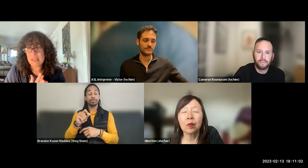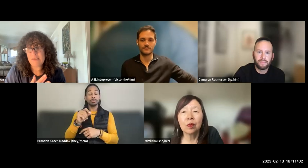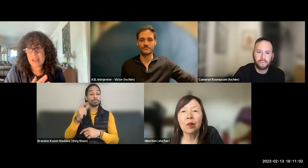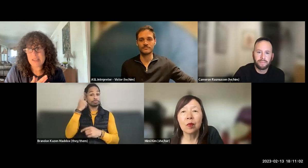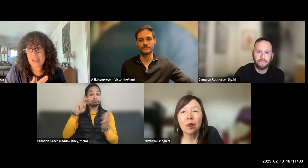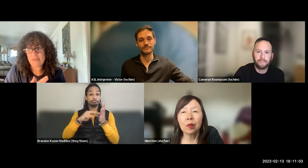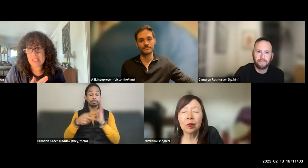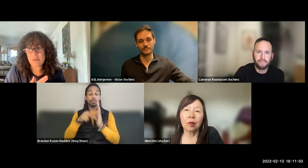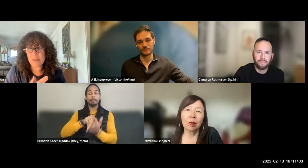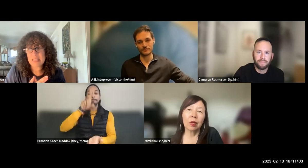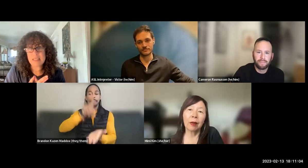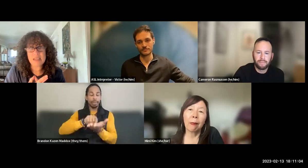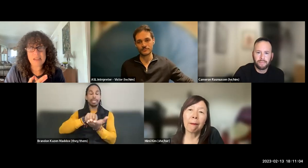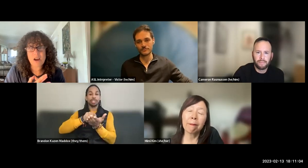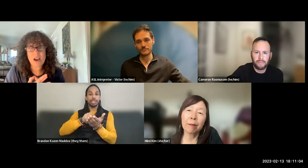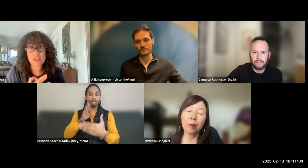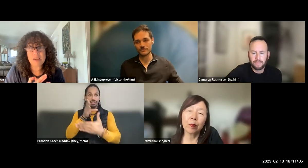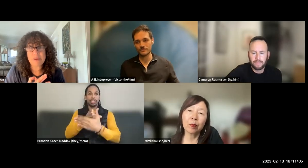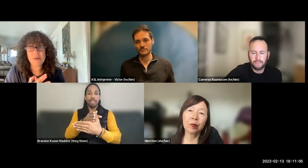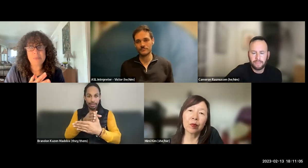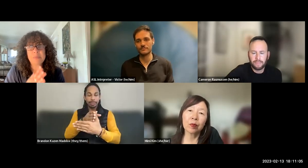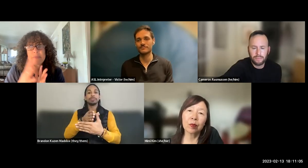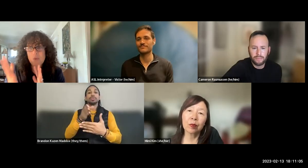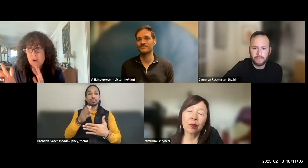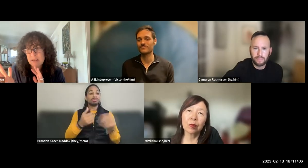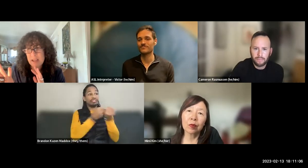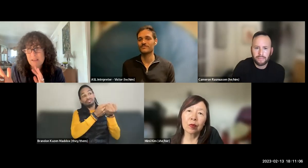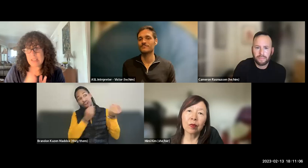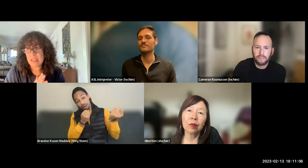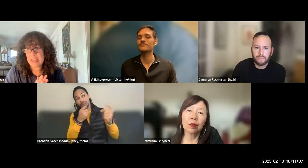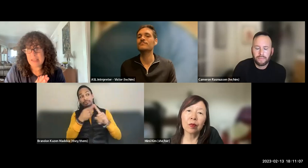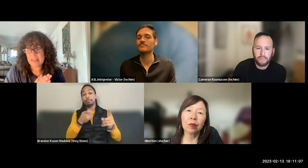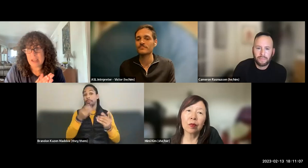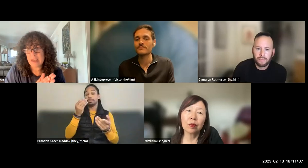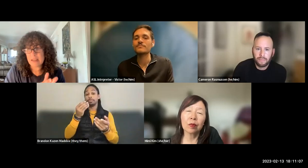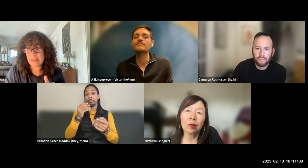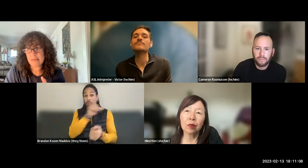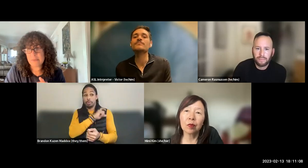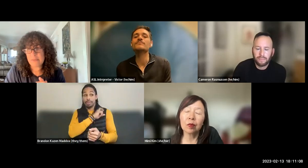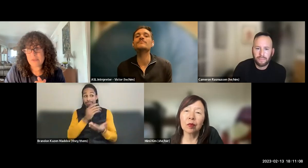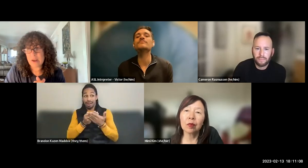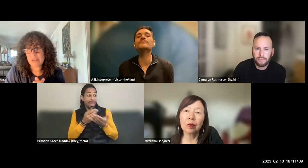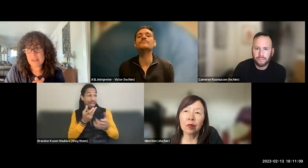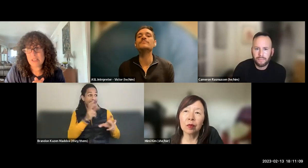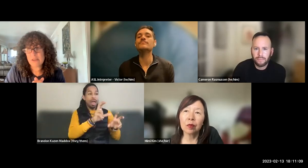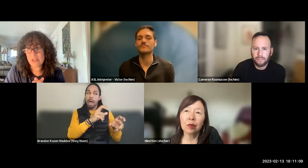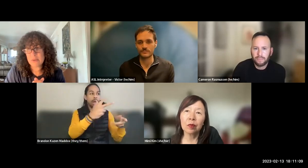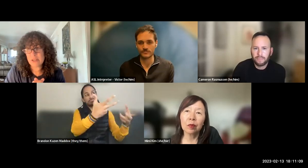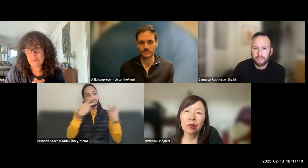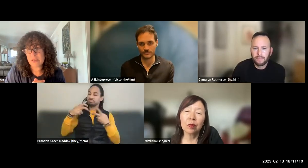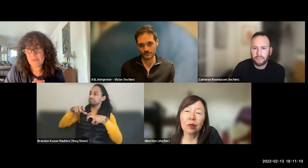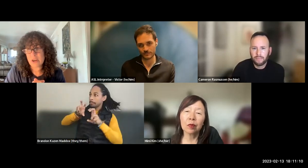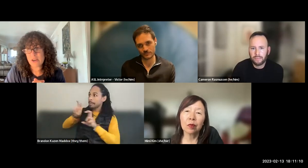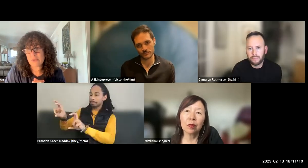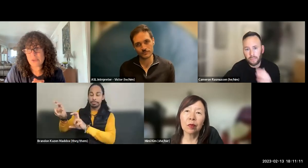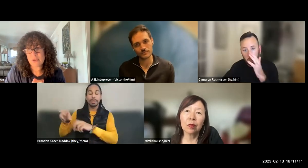around defund and divest from policing, cautioning about what Vicky and Professor Roberts have alluded to